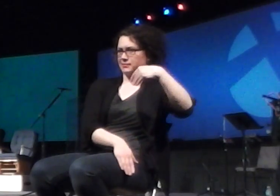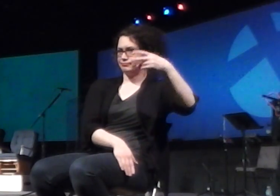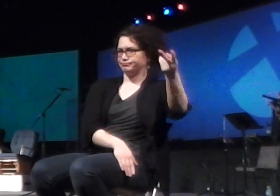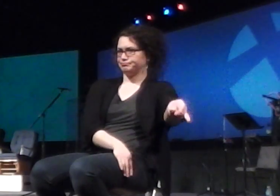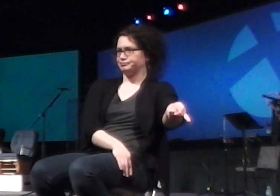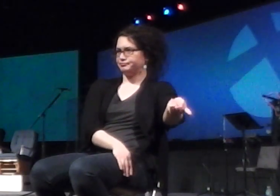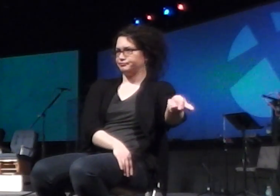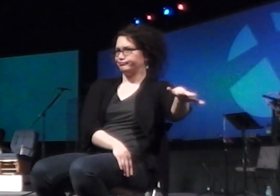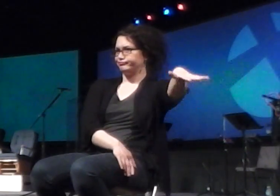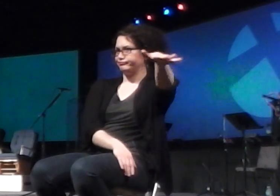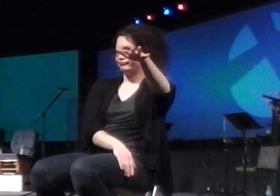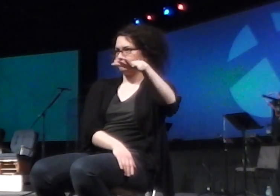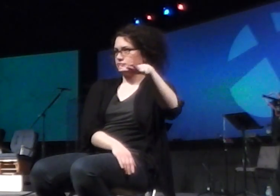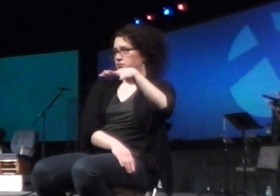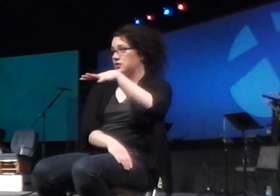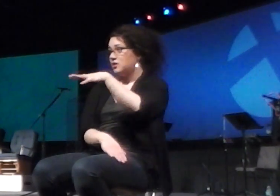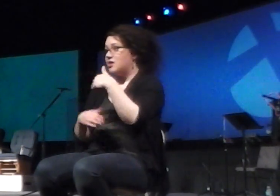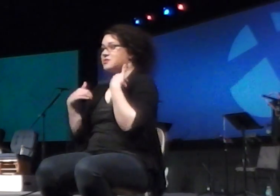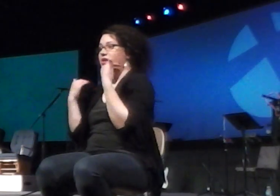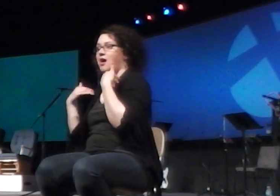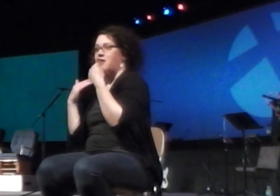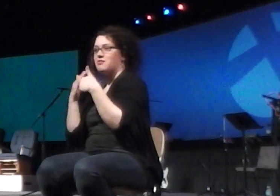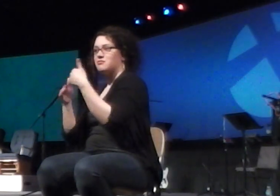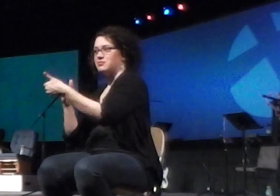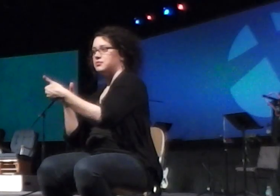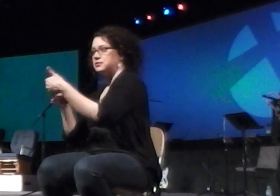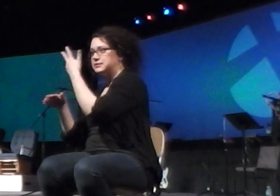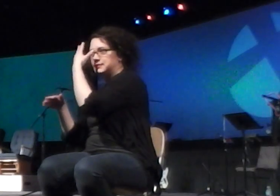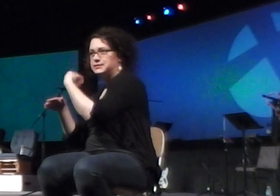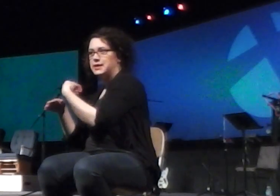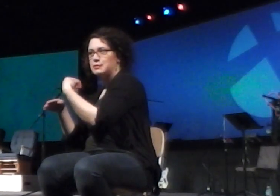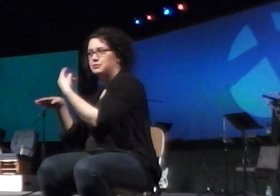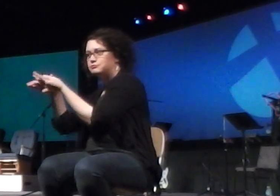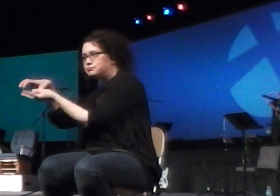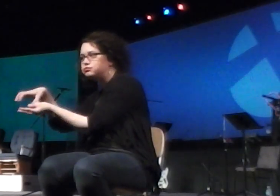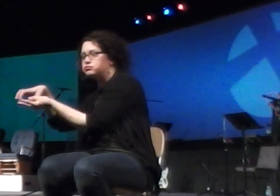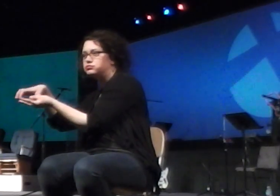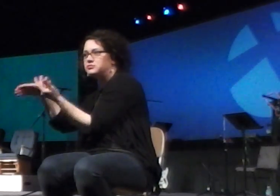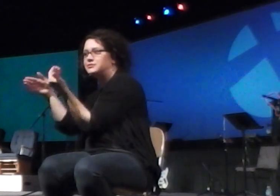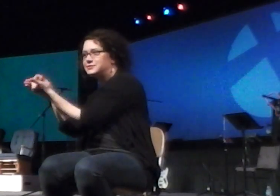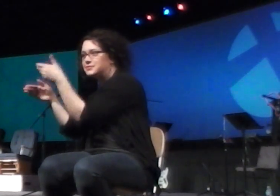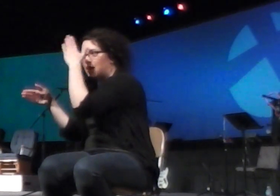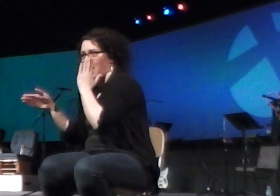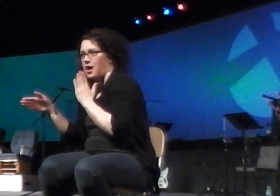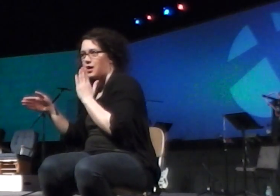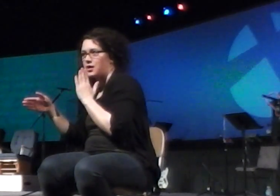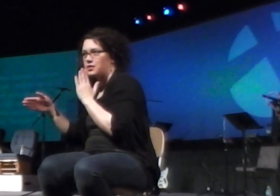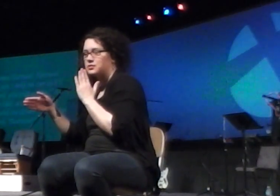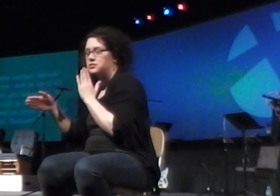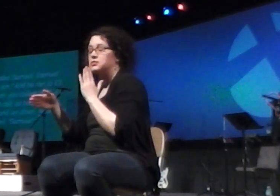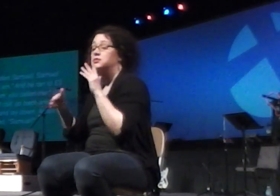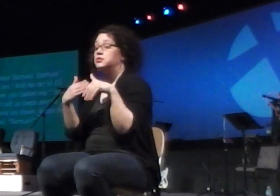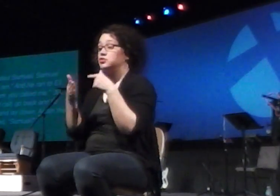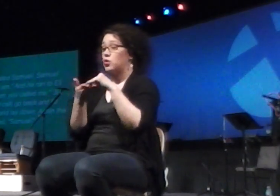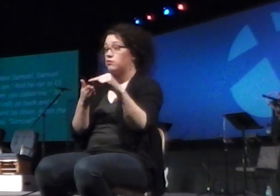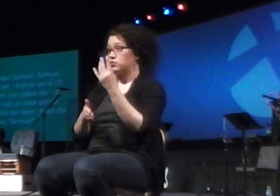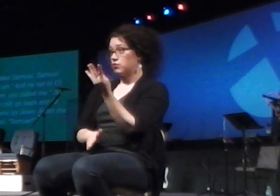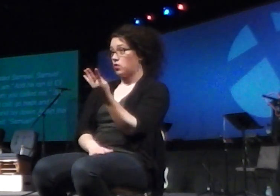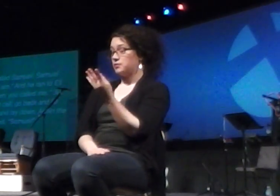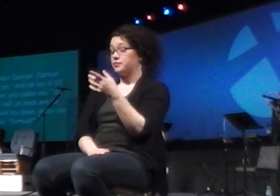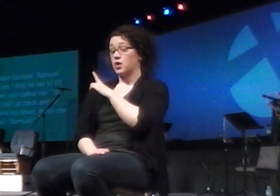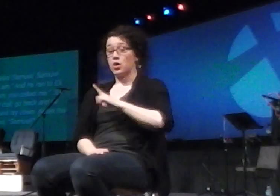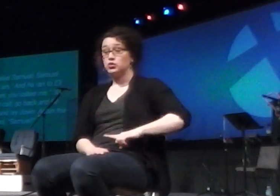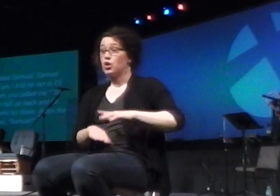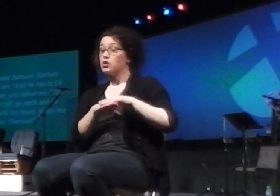sleeping next to where the voice of God is, where they can hear it clearly. So it goes on from there, verse 4. "Then the Lord called